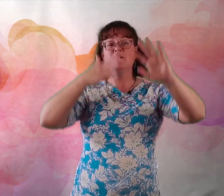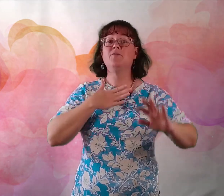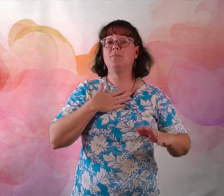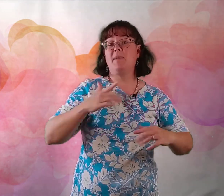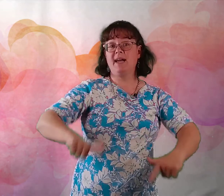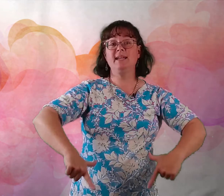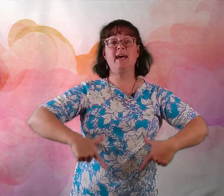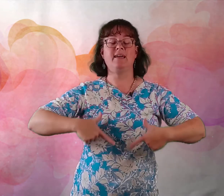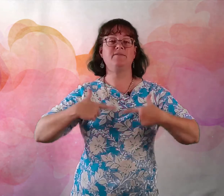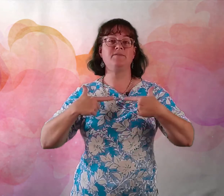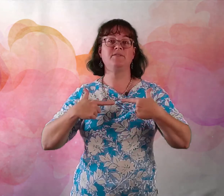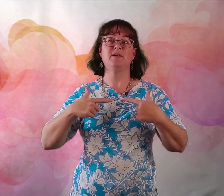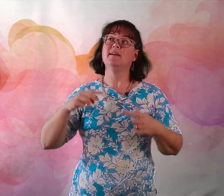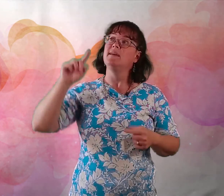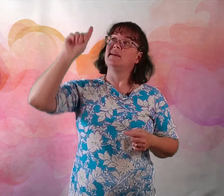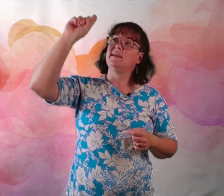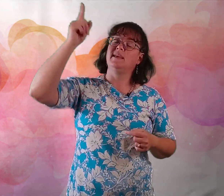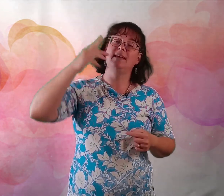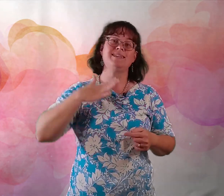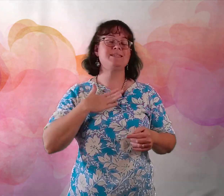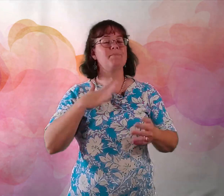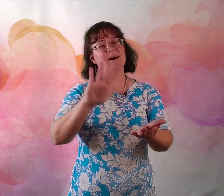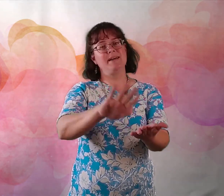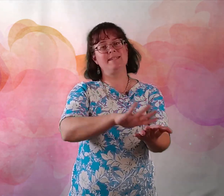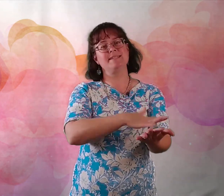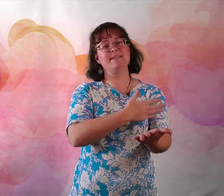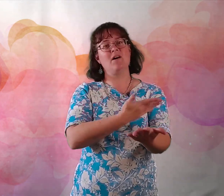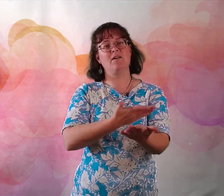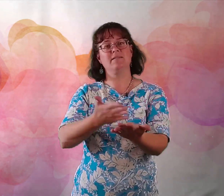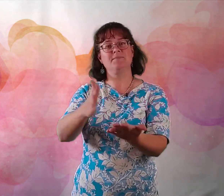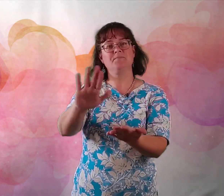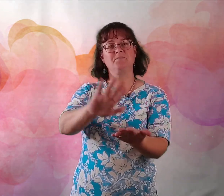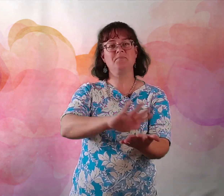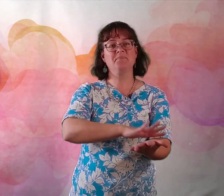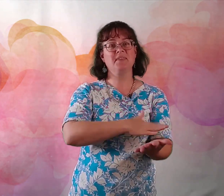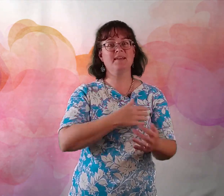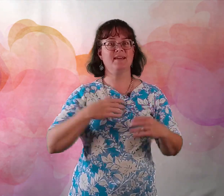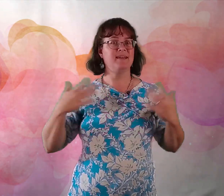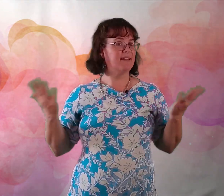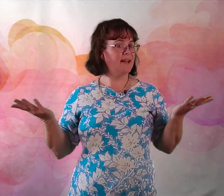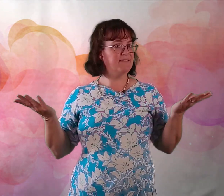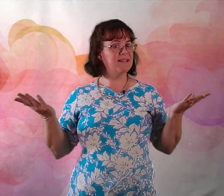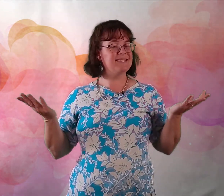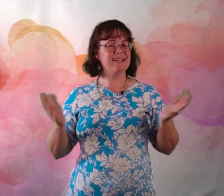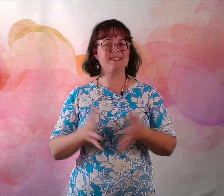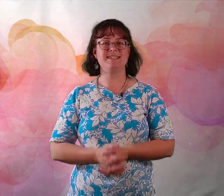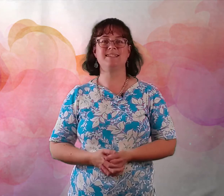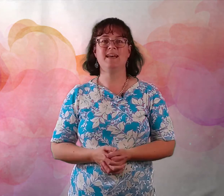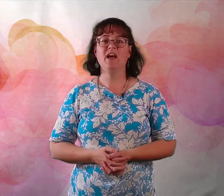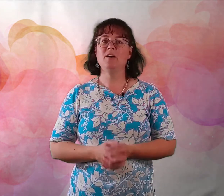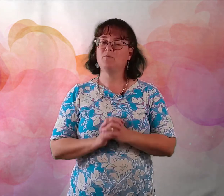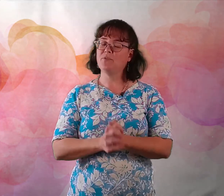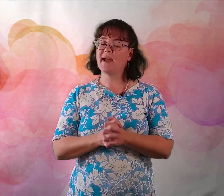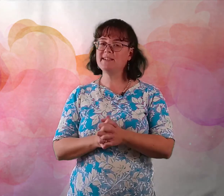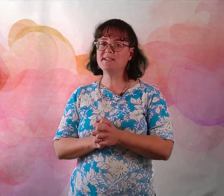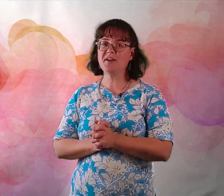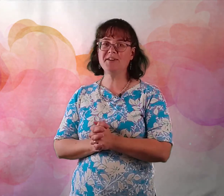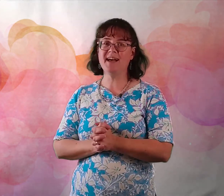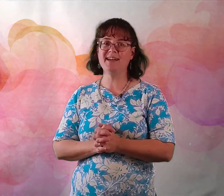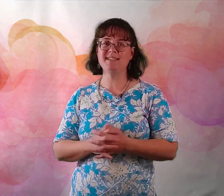for my life. He is my song. And that's it. Practice hard, guys.